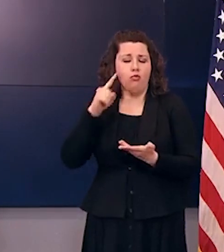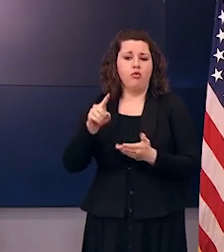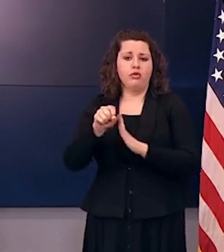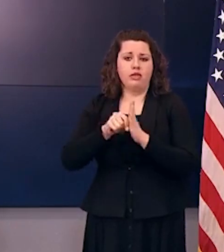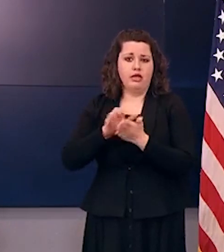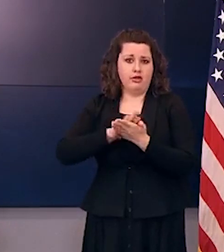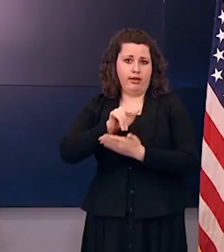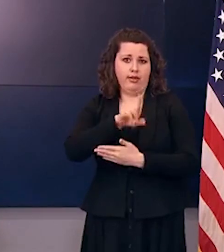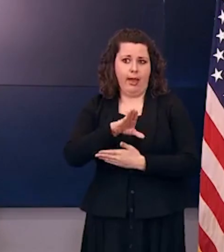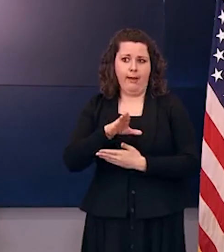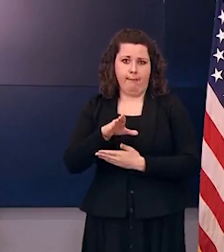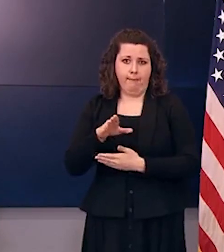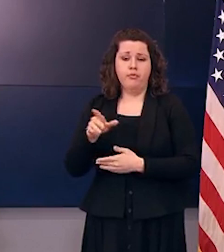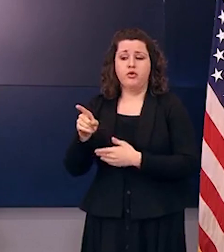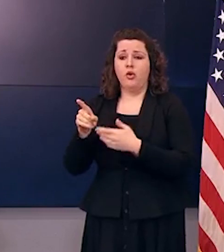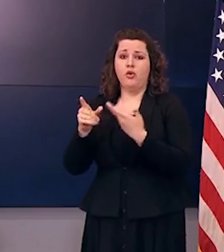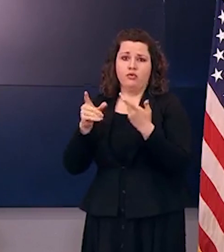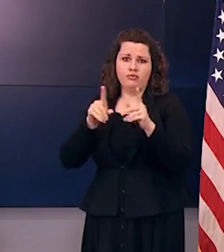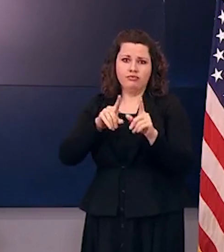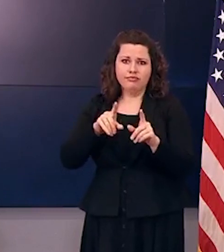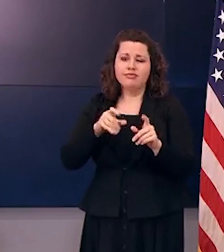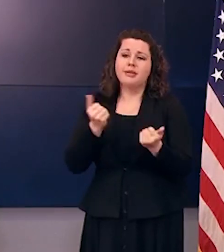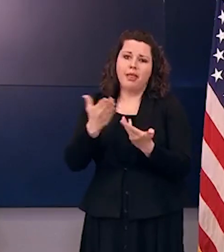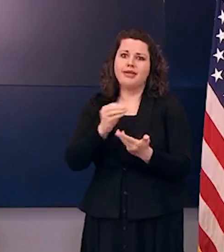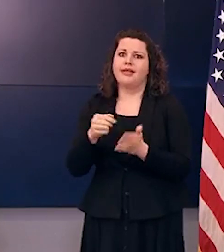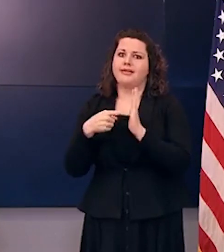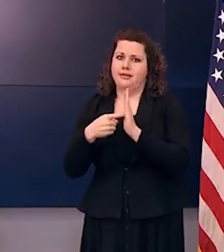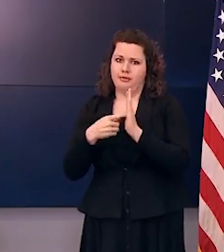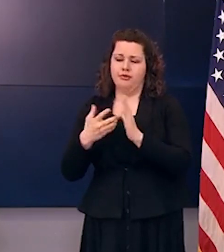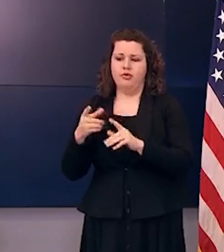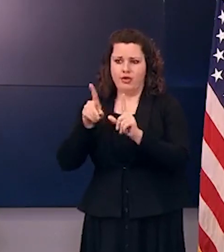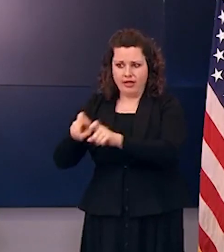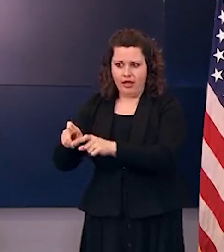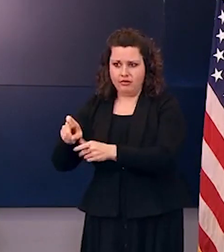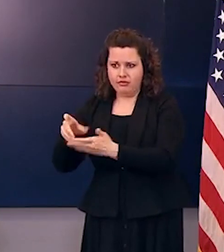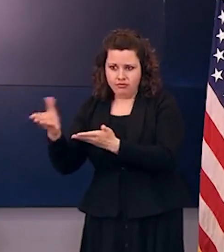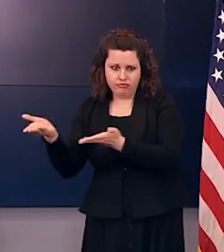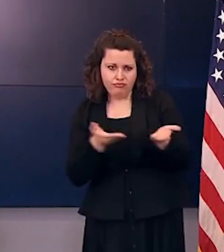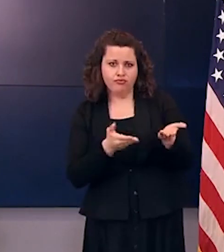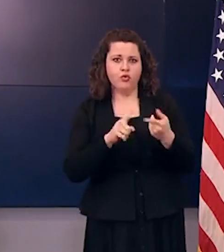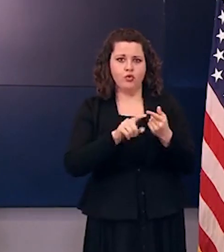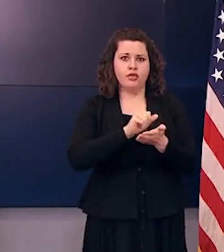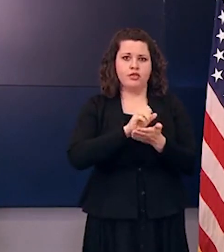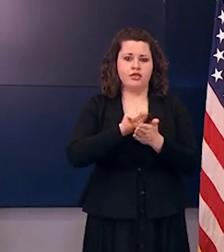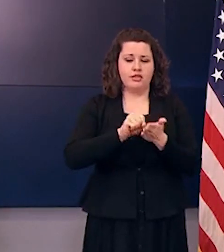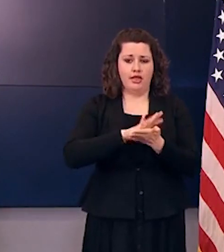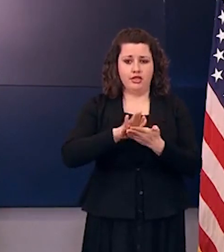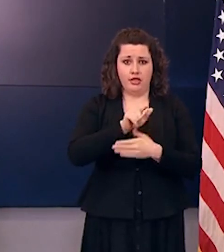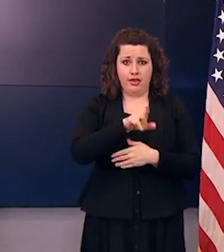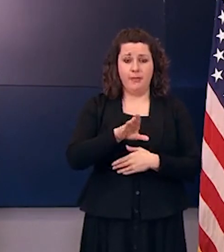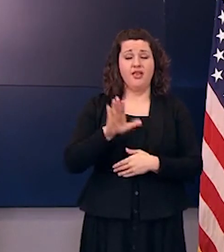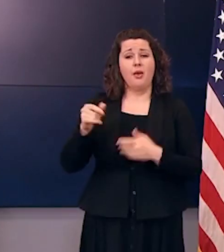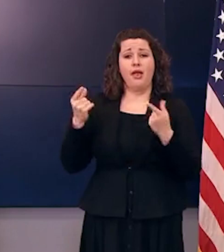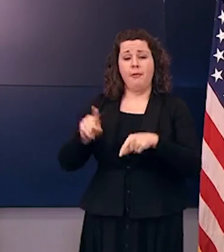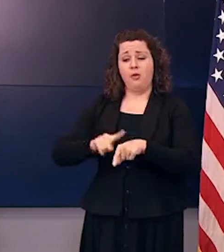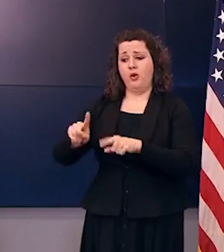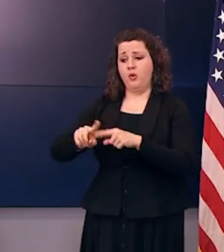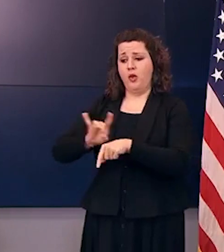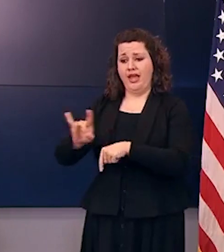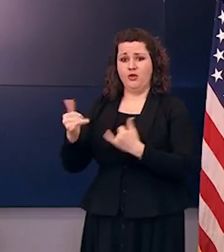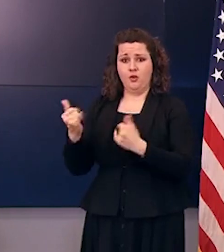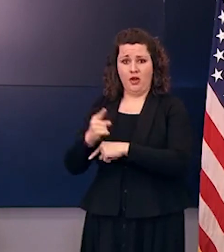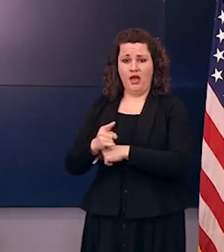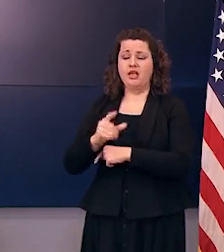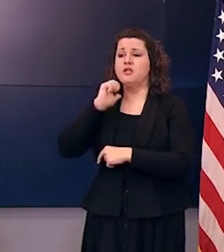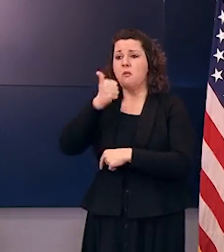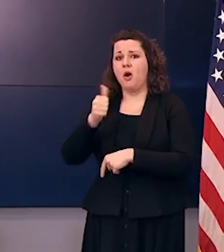Laboratory. Supplies and samples, sorry. The operation will occur today from 1 p.m. till 8 p.m. and tomorrow from 7 a.m.